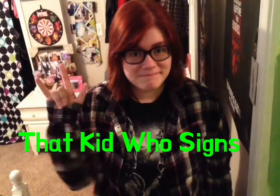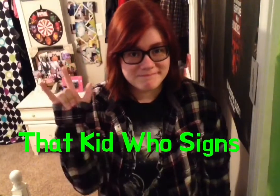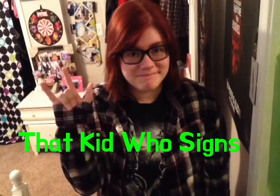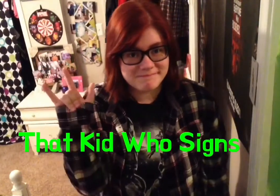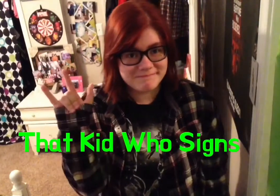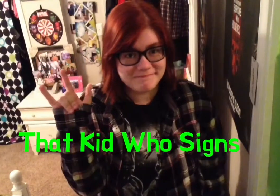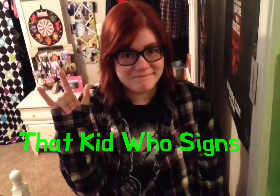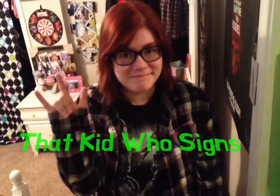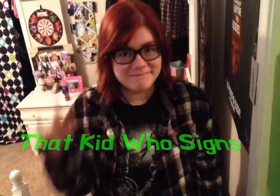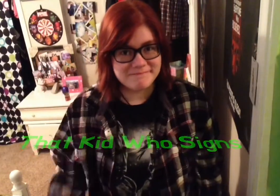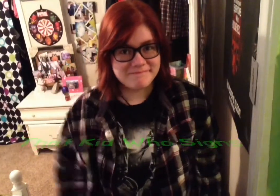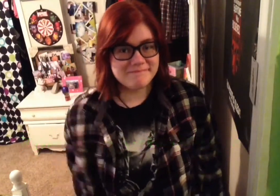Let's let you know what we know.